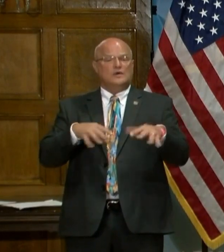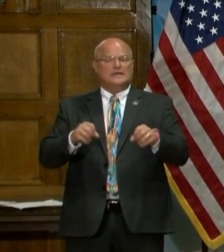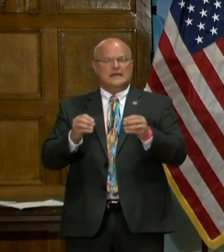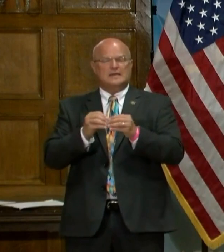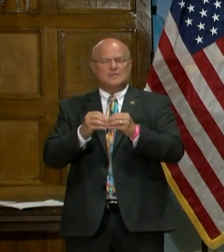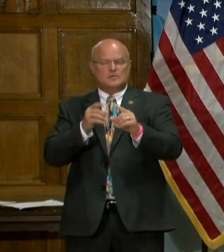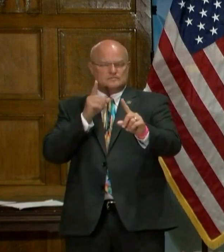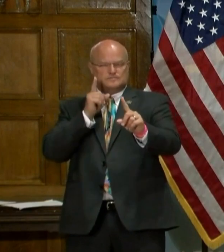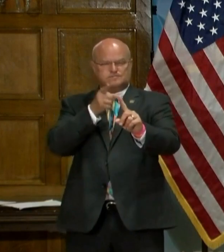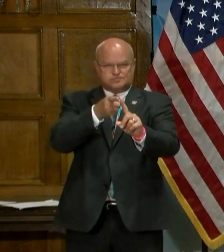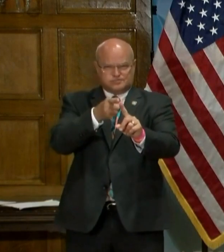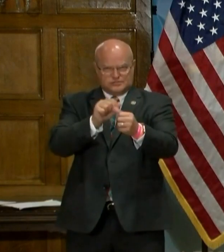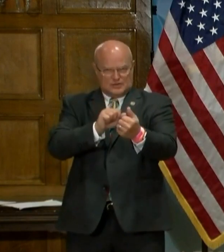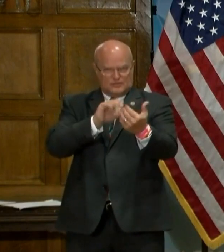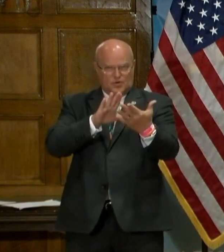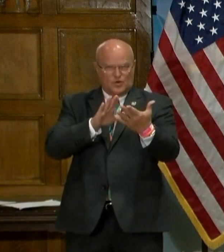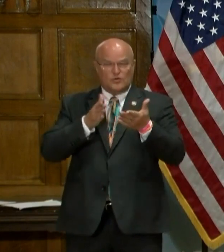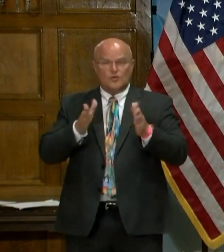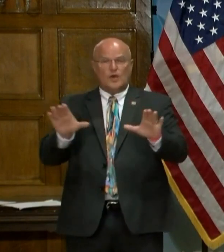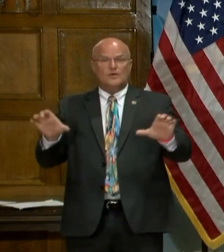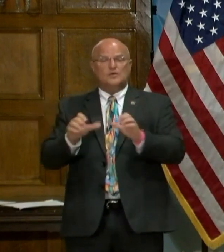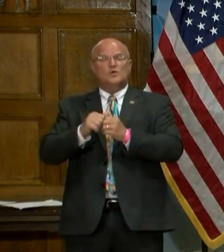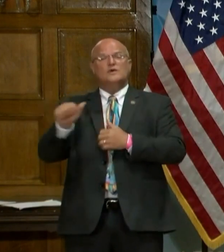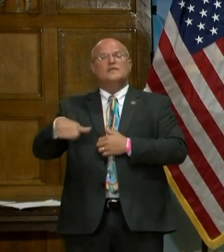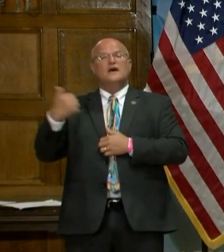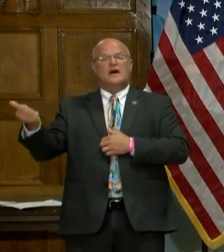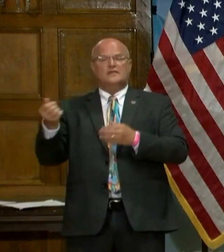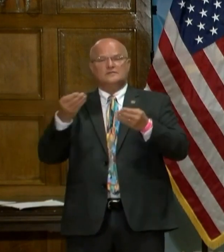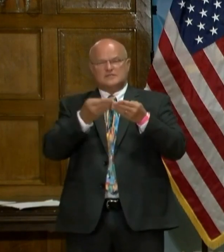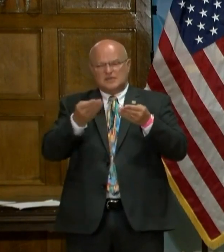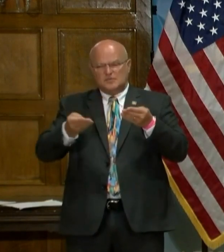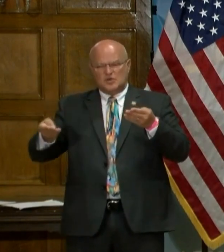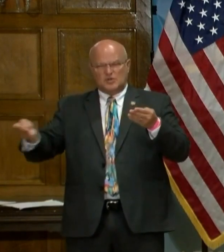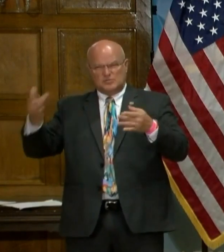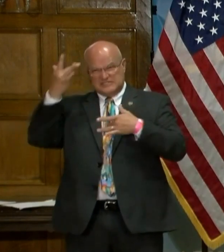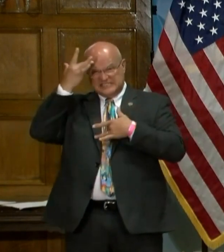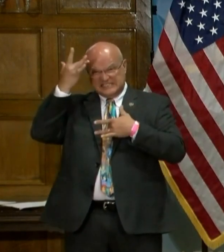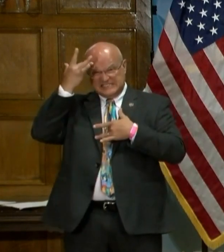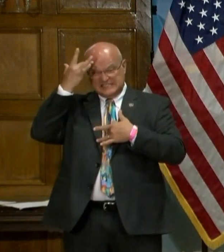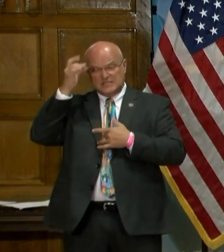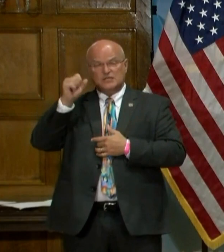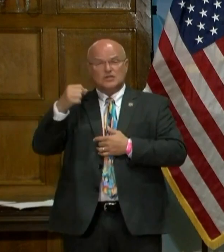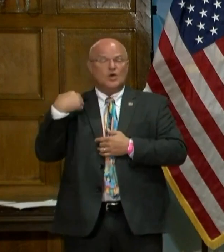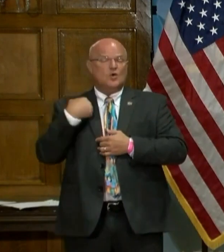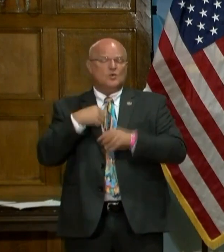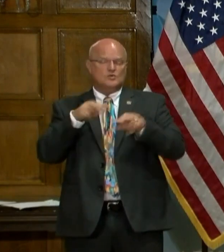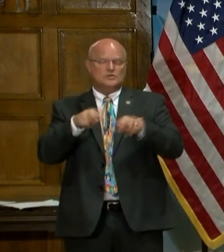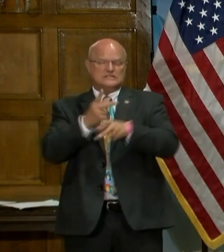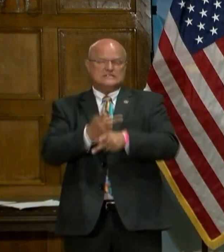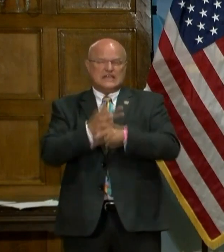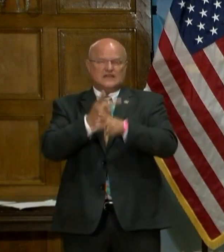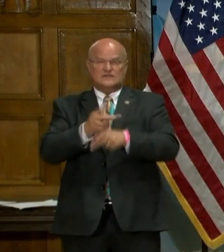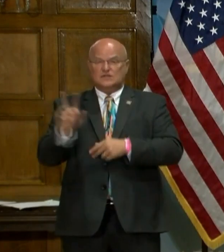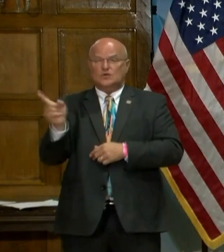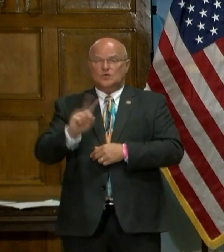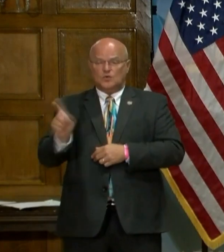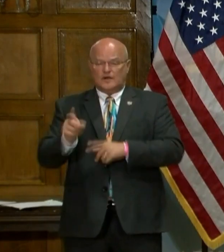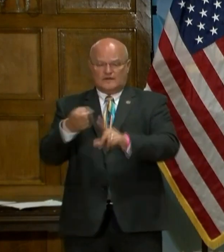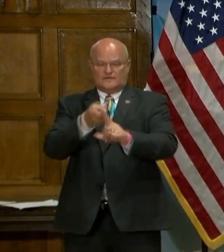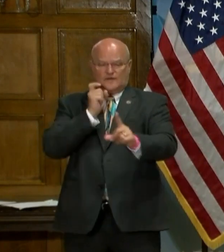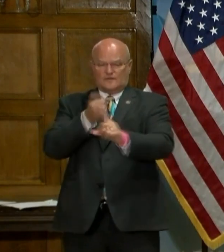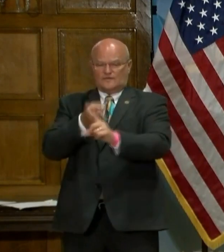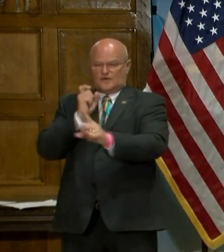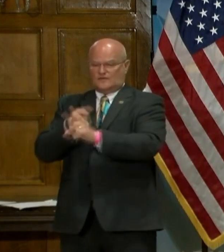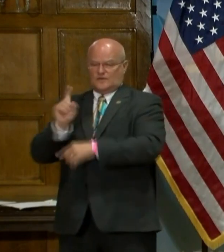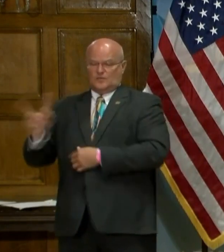more targeted approach, the way we do with other communicable diseases. So we're looking carefully, see where the cases are coming